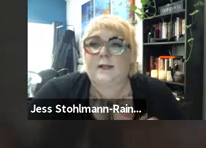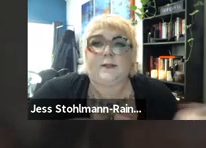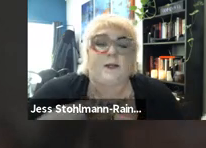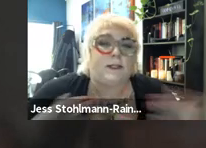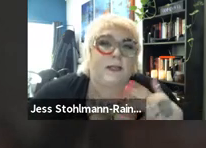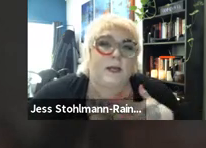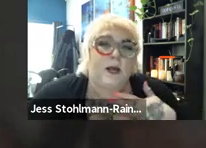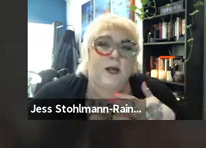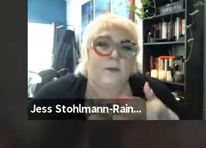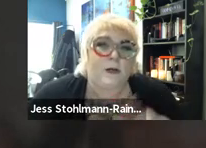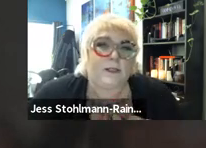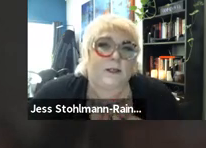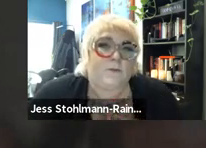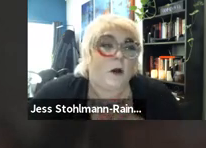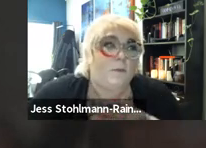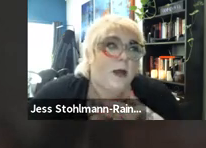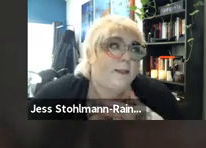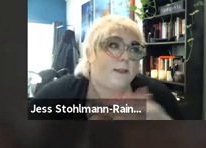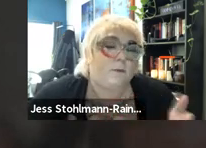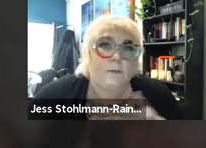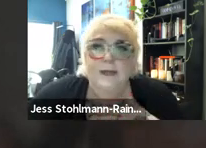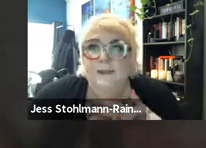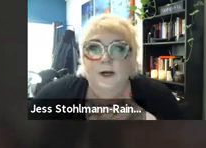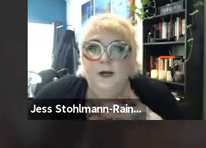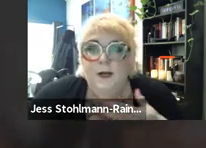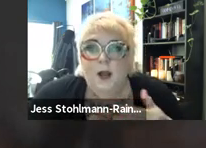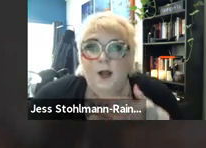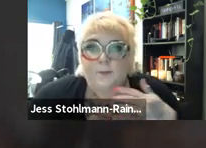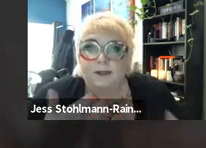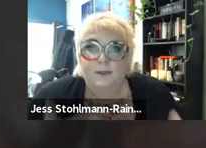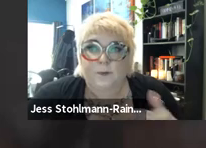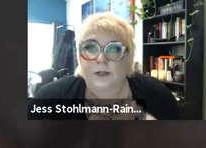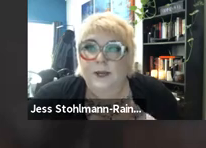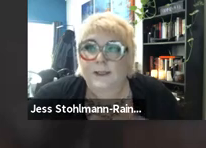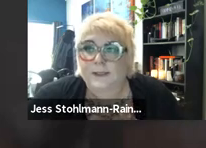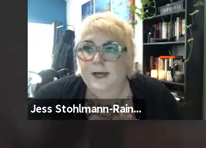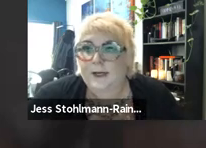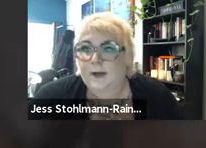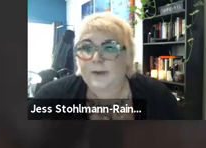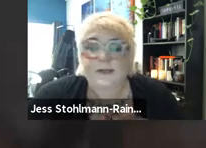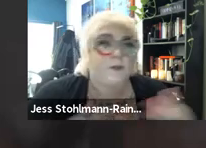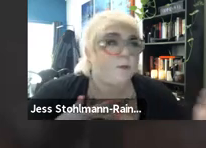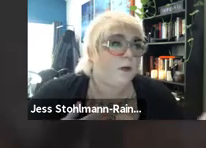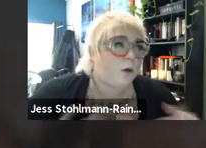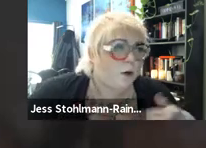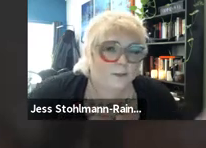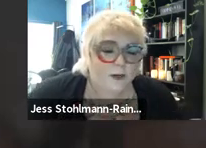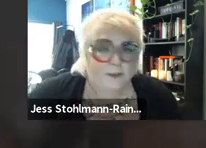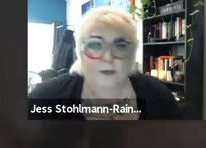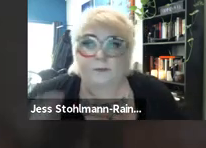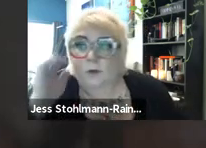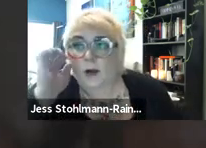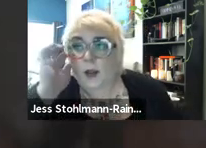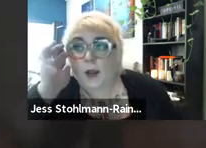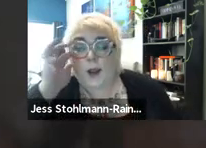and you started seeing uh the emergence of warm lines and warm lines are peer support lines that might do similar work or